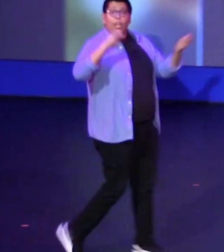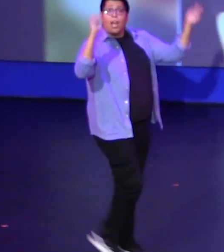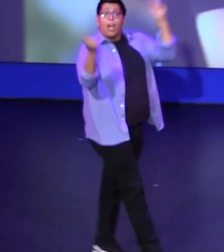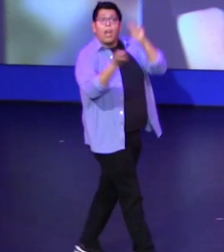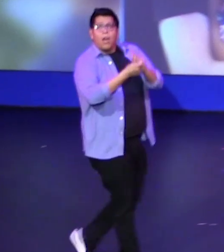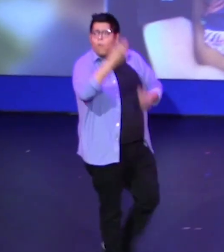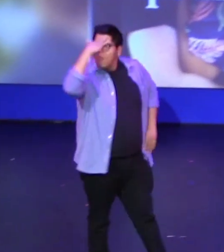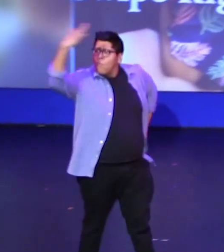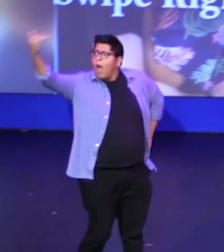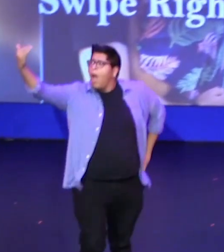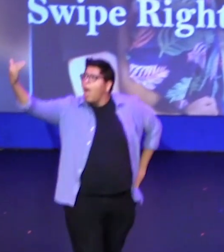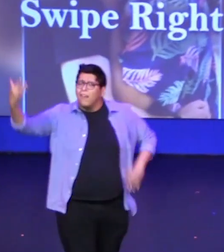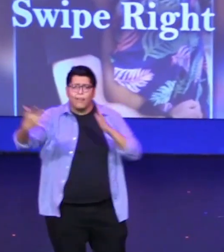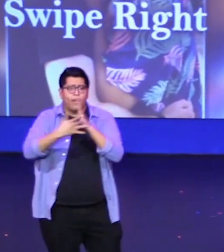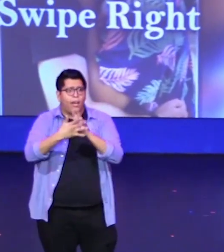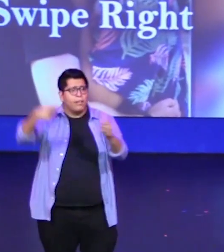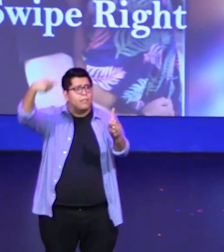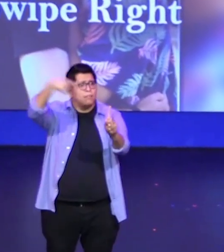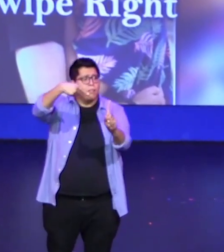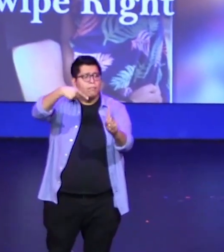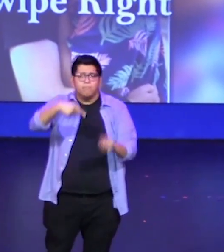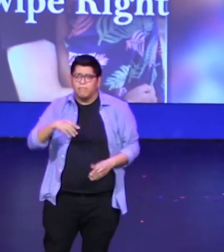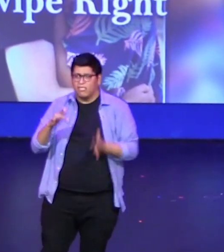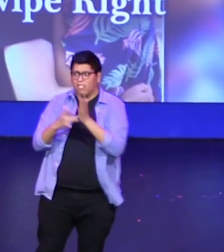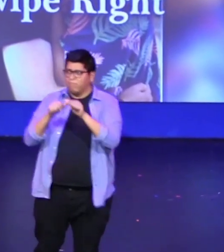I just want to let you know that technology can change your life.